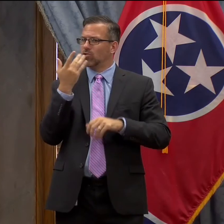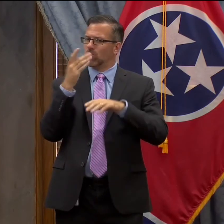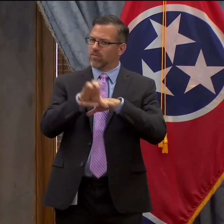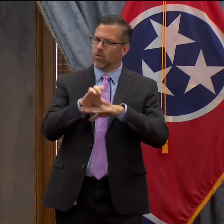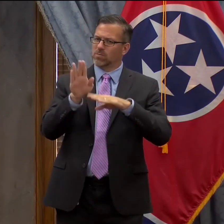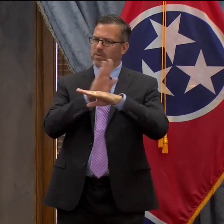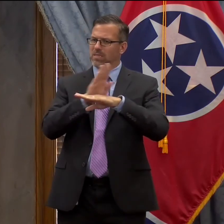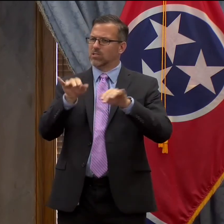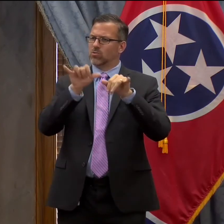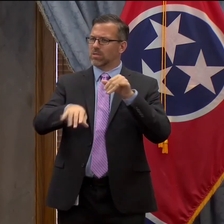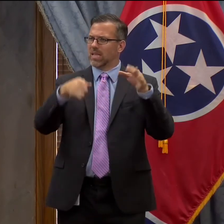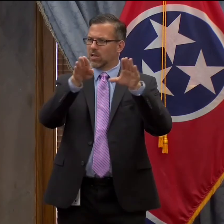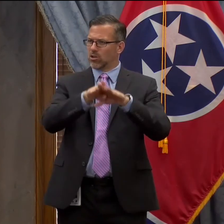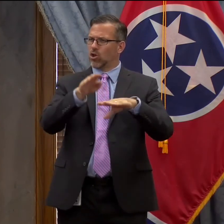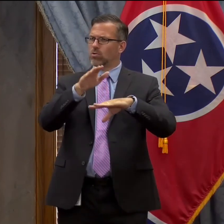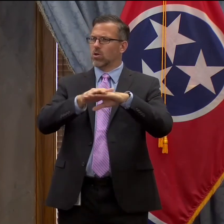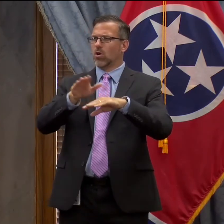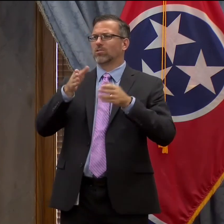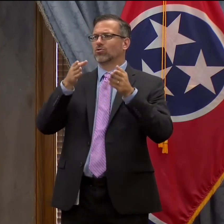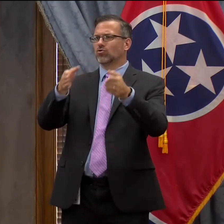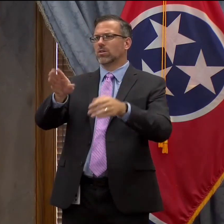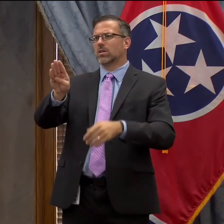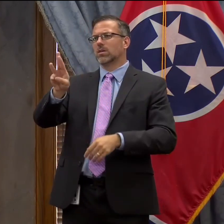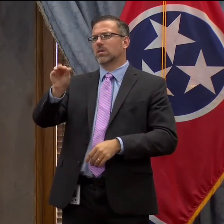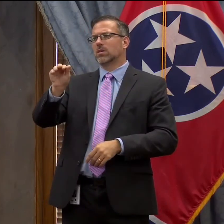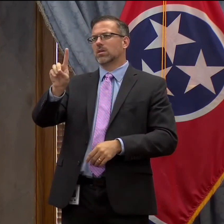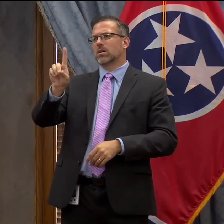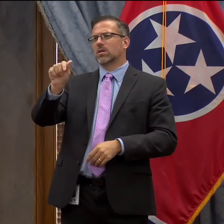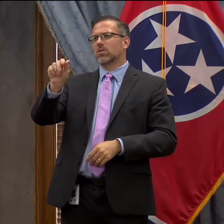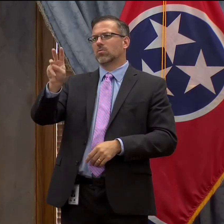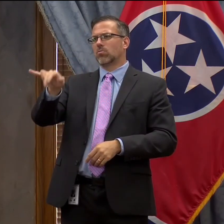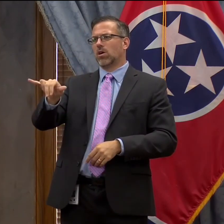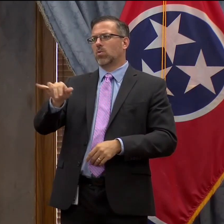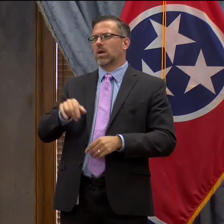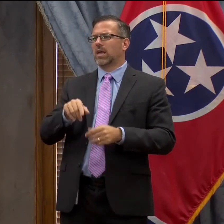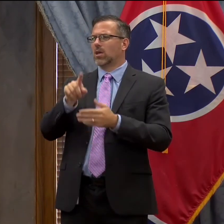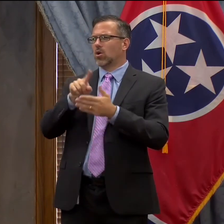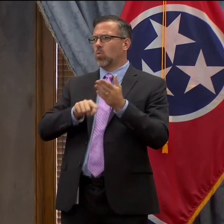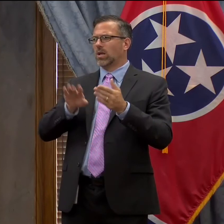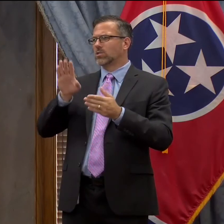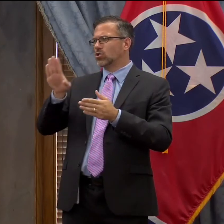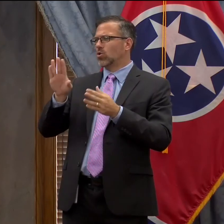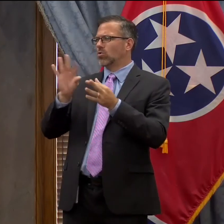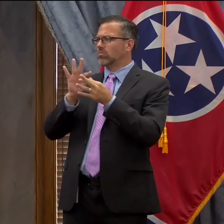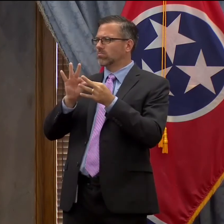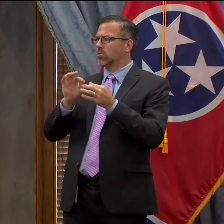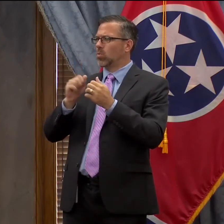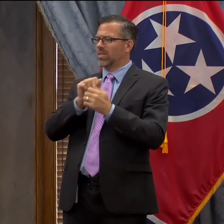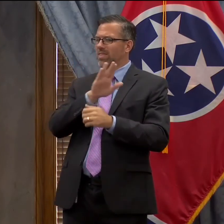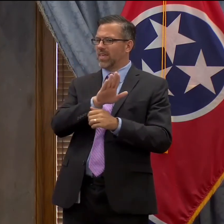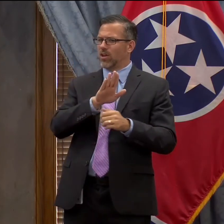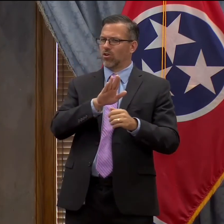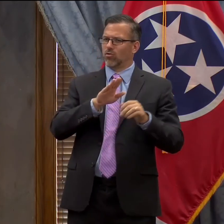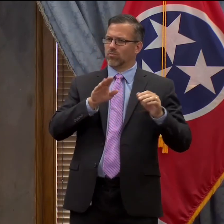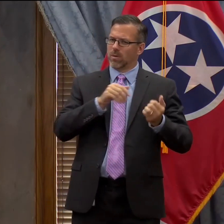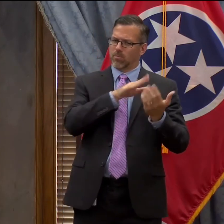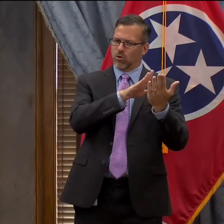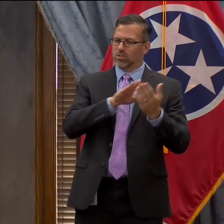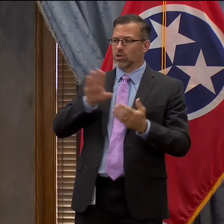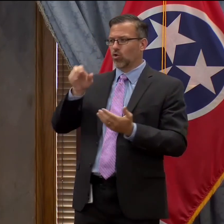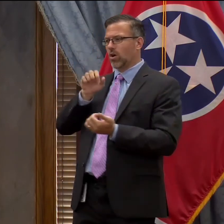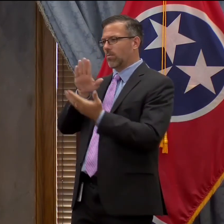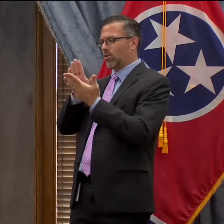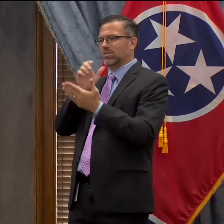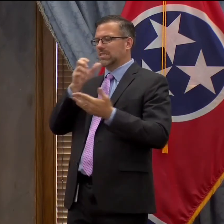was your reaction following up on saying that their approach has not been consistent with yours? I think my reaction is just that I think we need to get